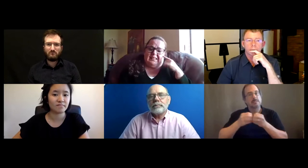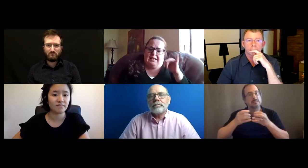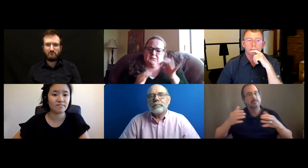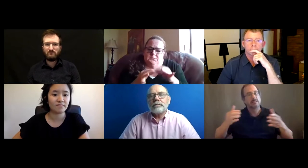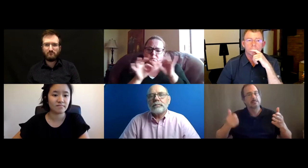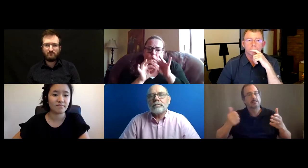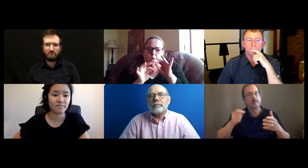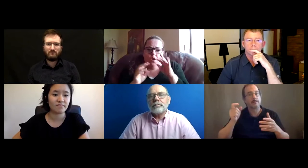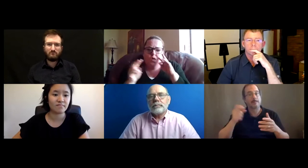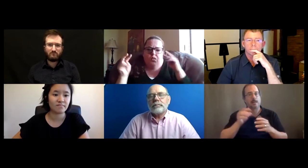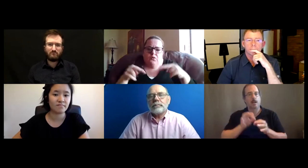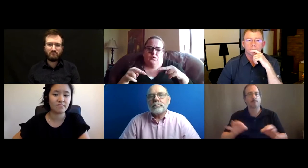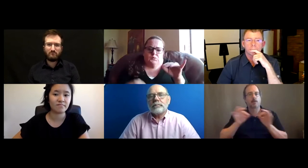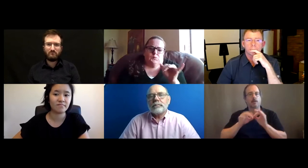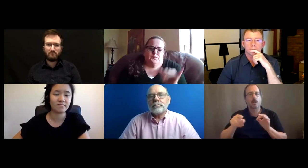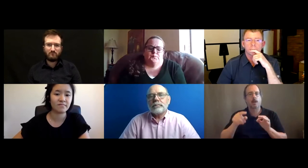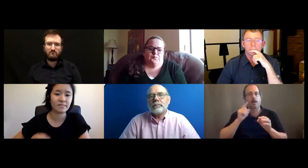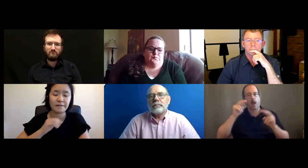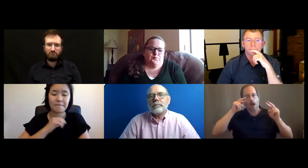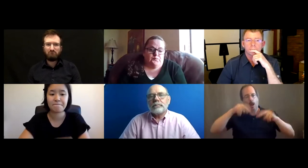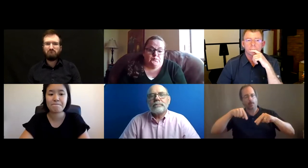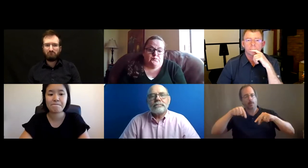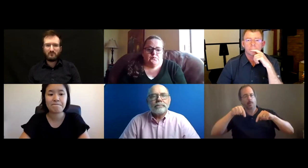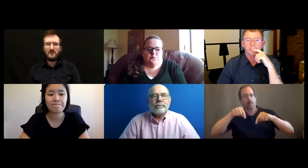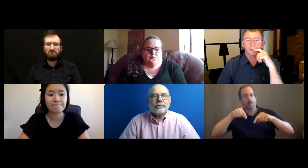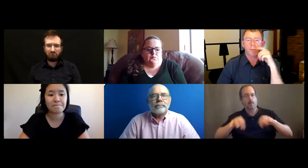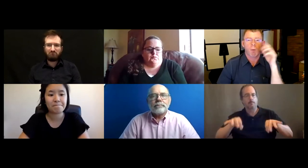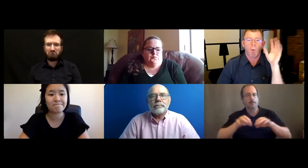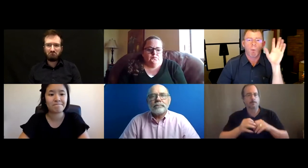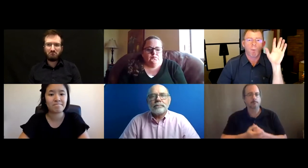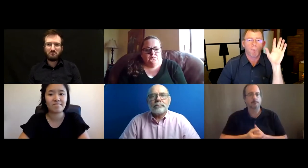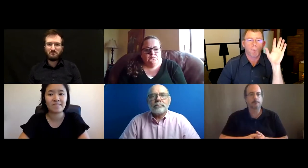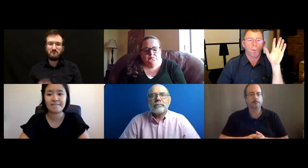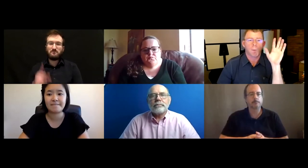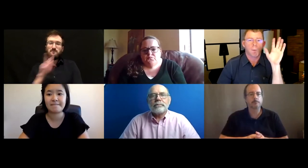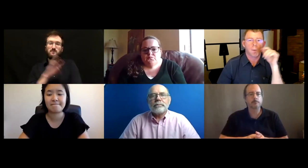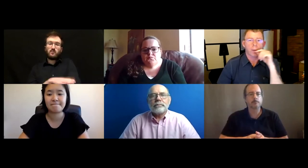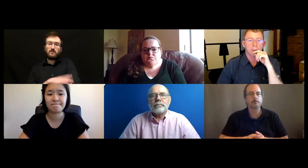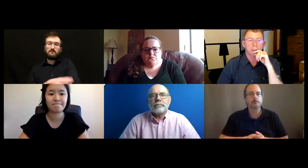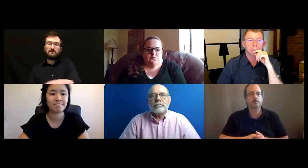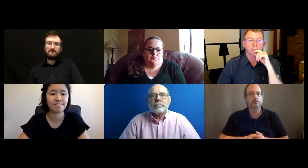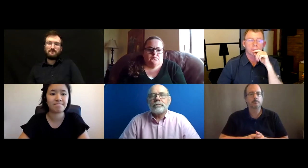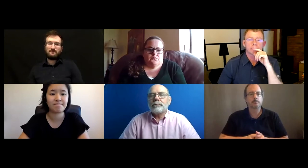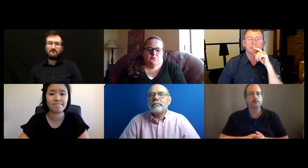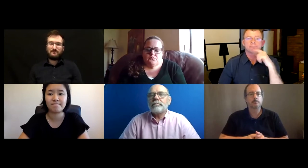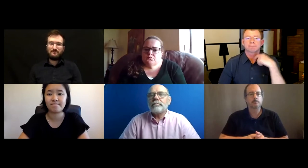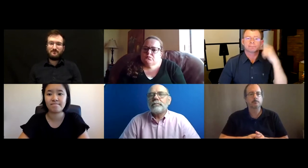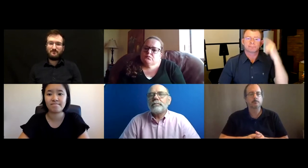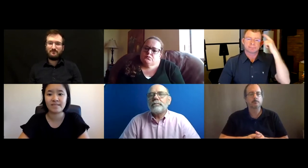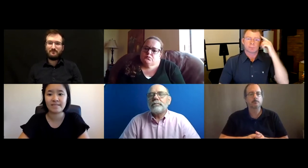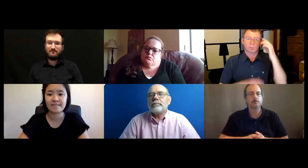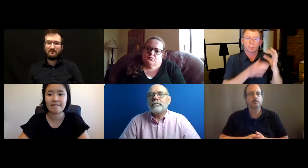their clients. Yes, I think deaf and deafblind representation is hugely important.